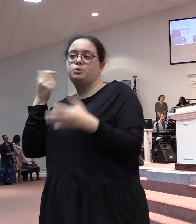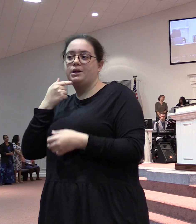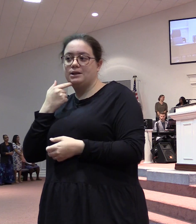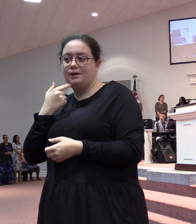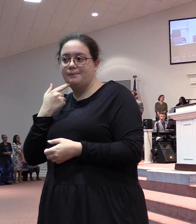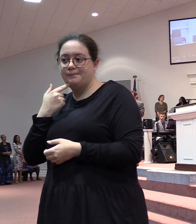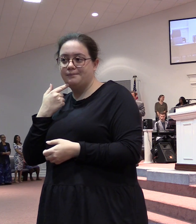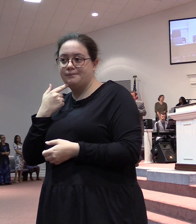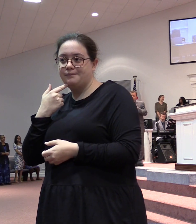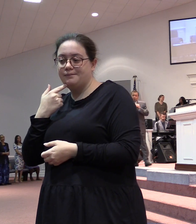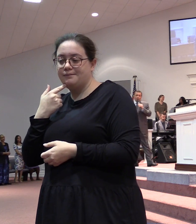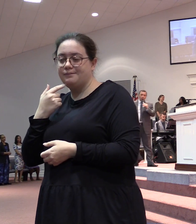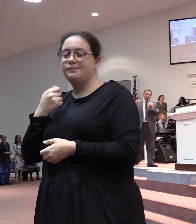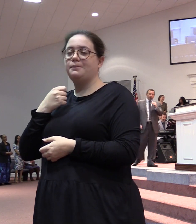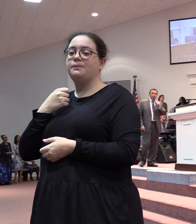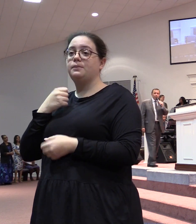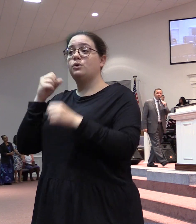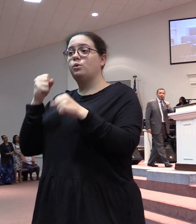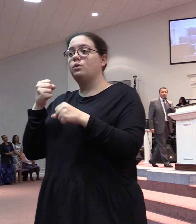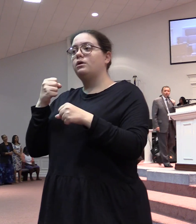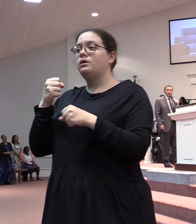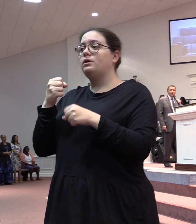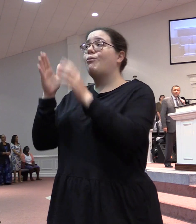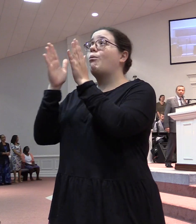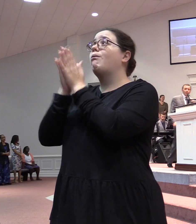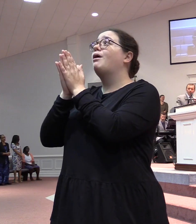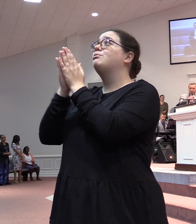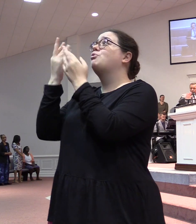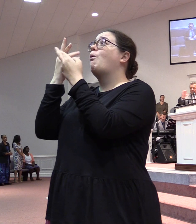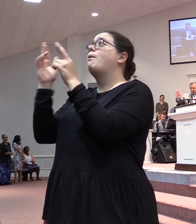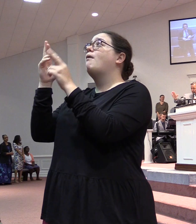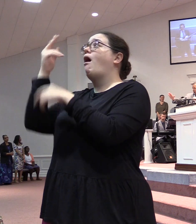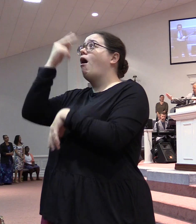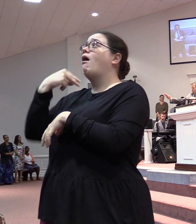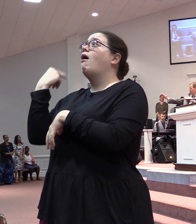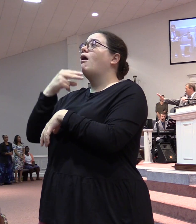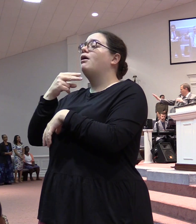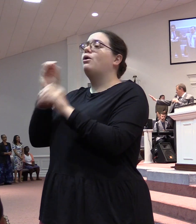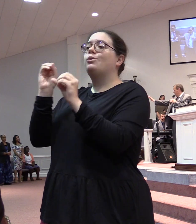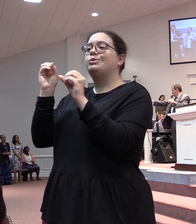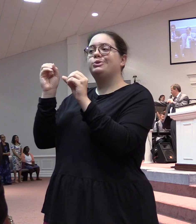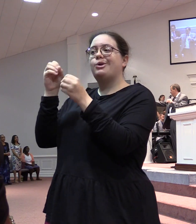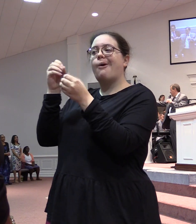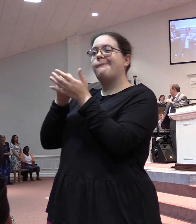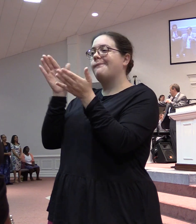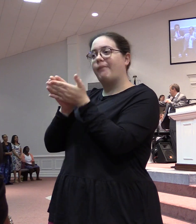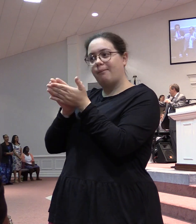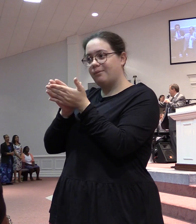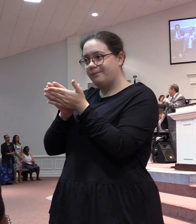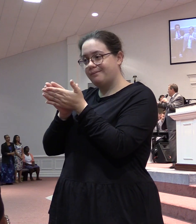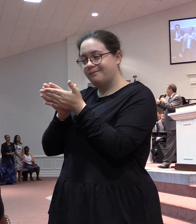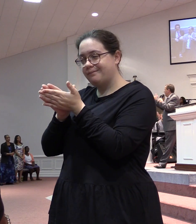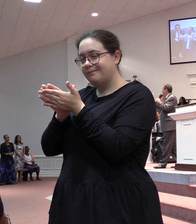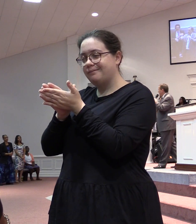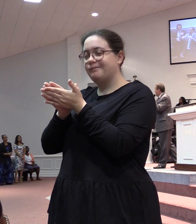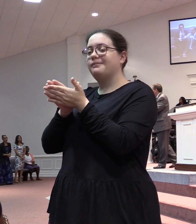Come on, you're talking. You could quote a sinner's prayer, which there is no Bible for, none whatsoever. And